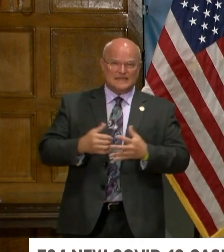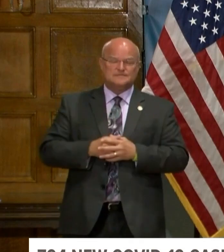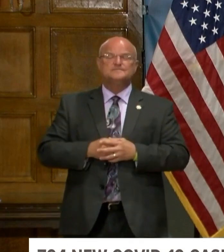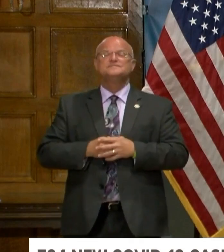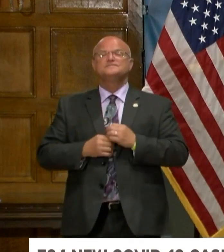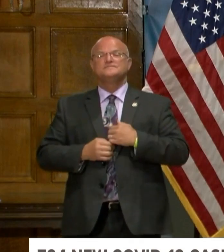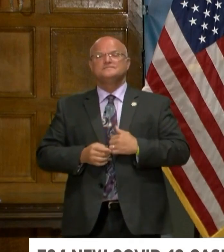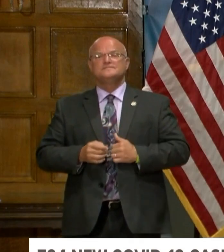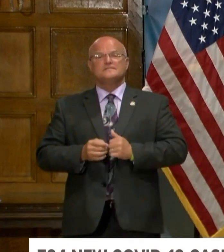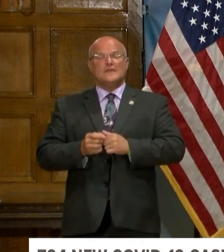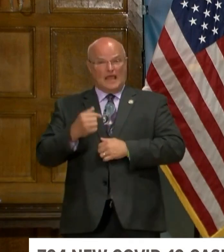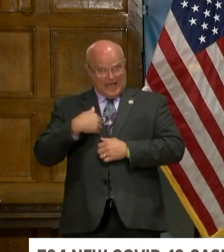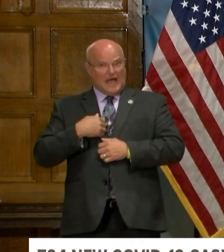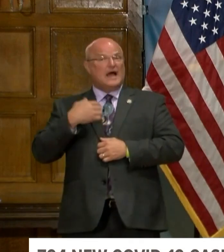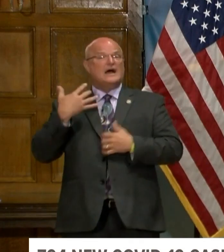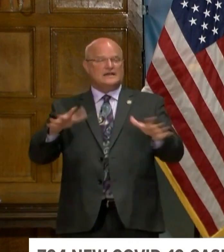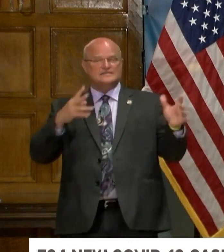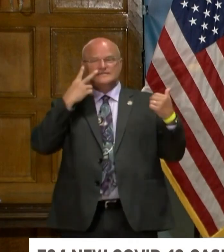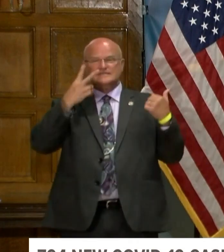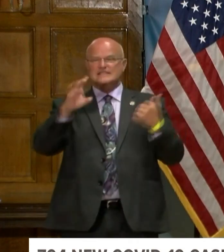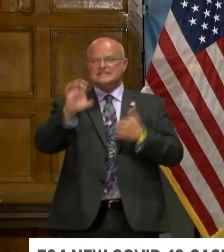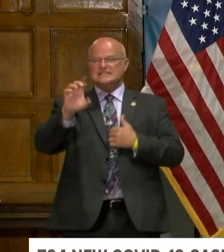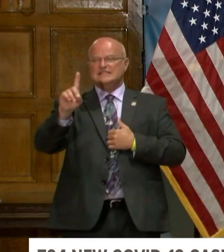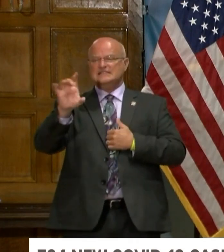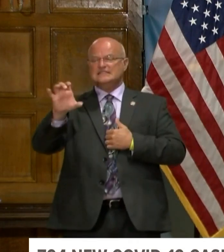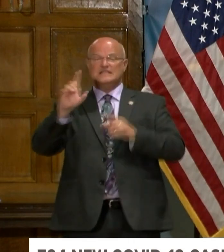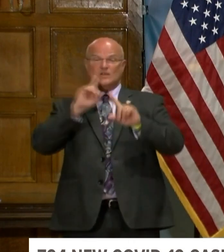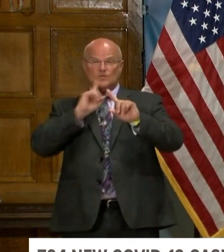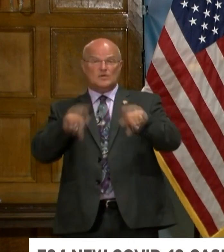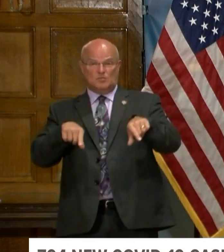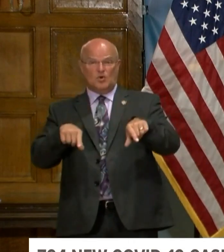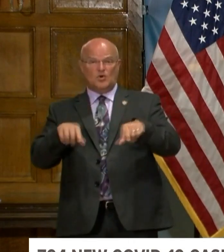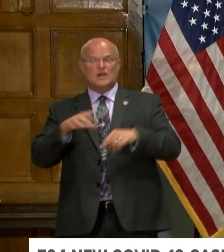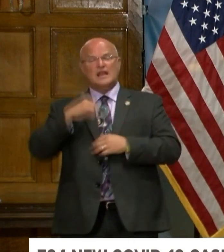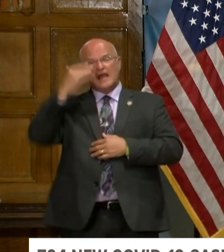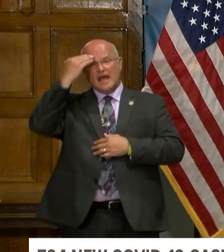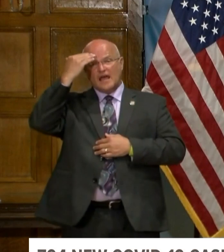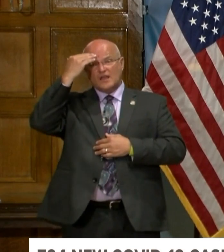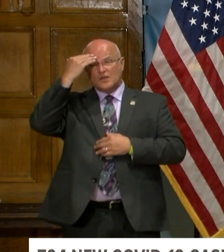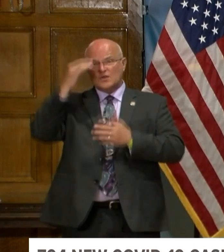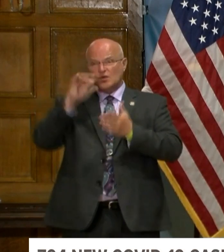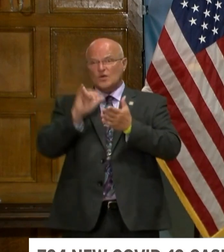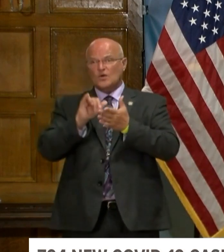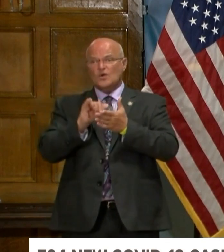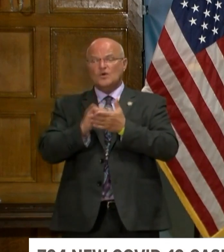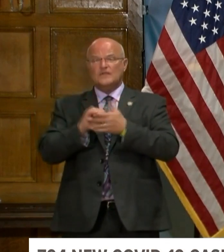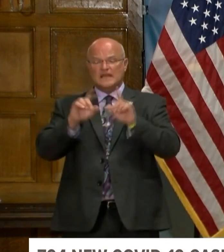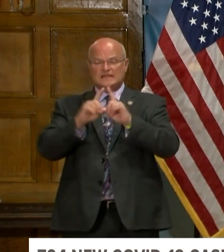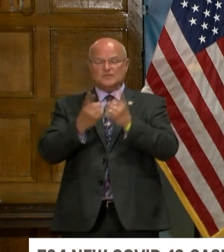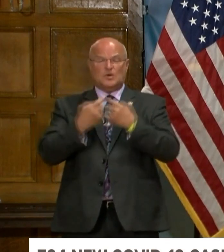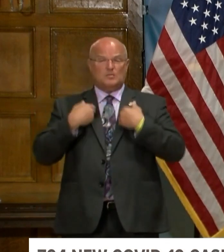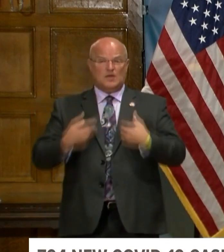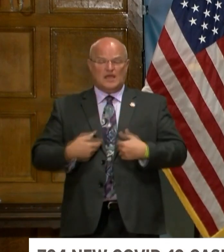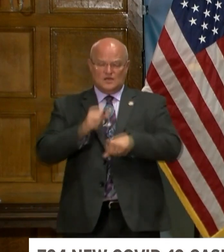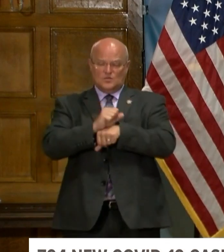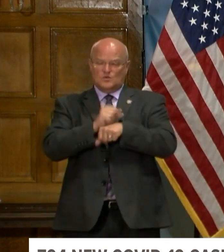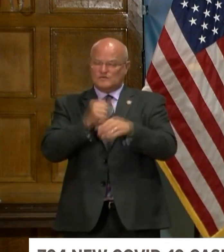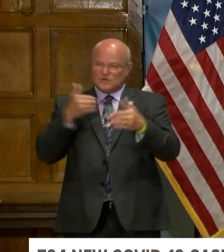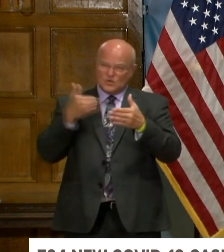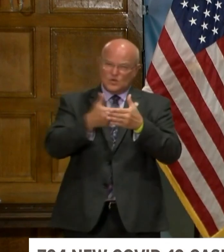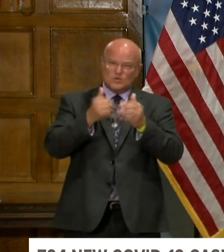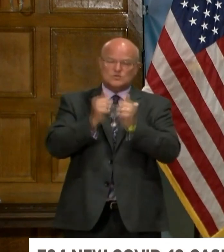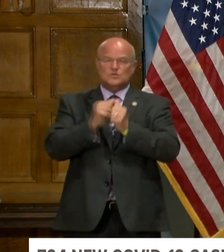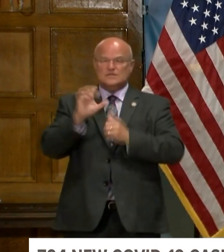said? I have seen the CDC report, and I know that the Department of Health worked very closely